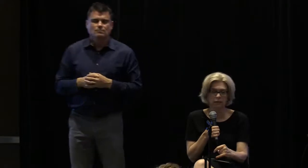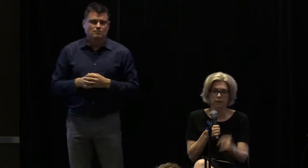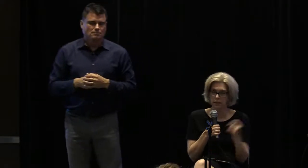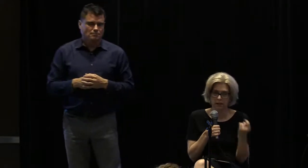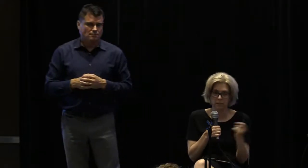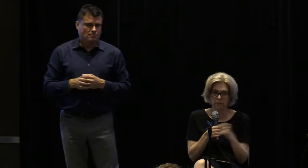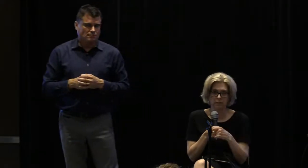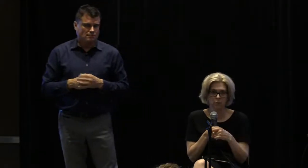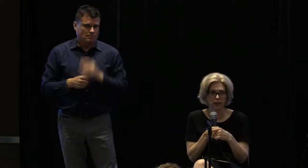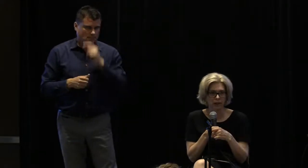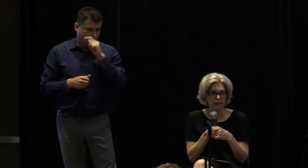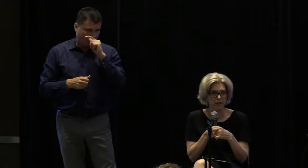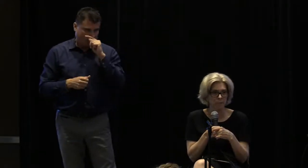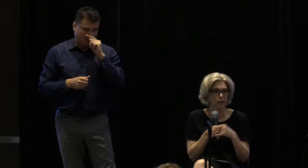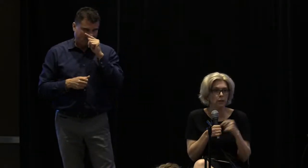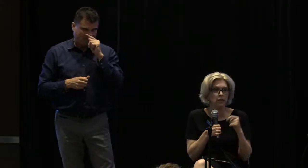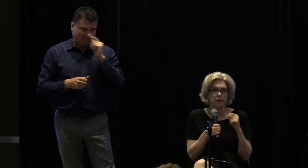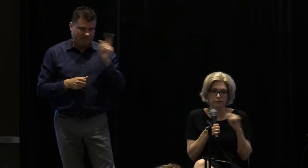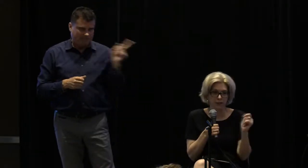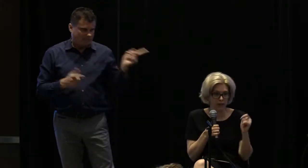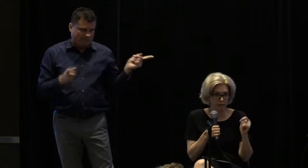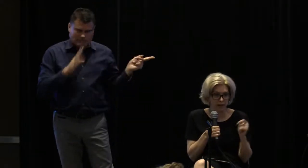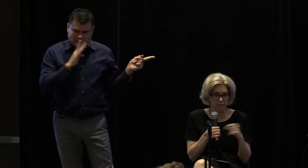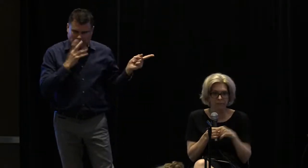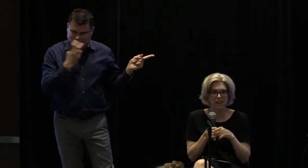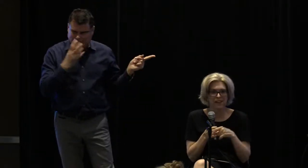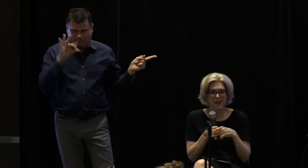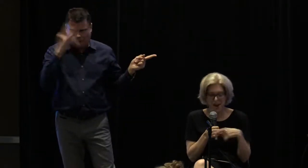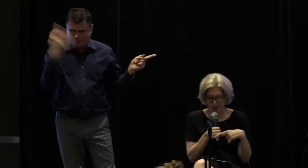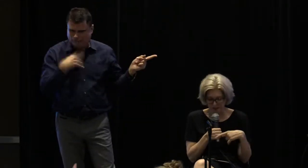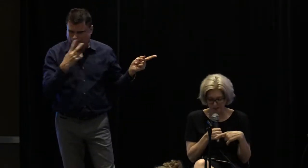Gotheil, I'm still working on his name. He's a very nice man.